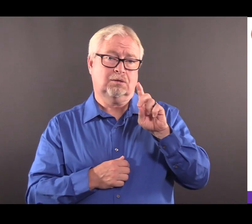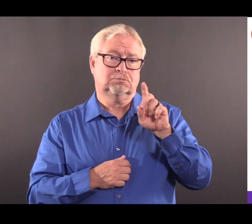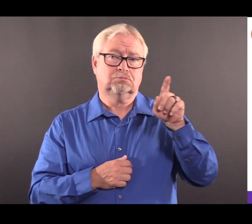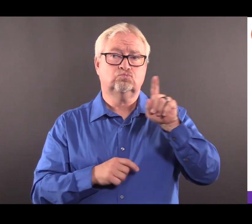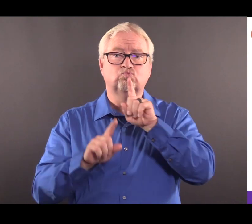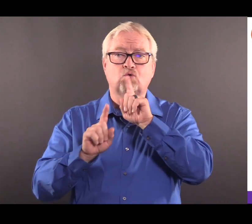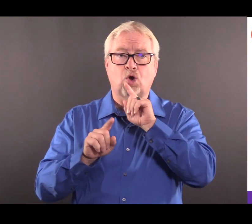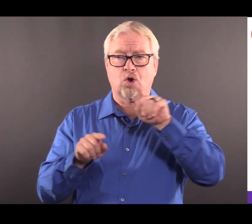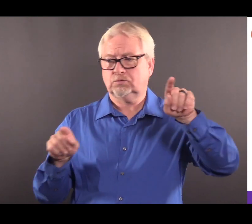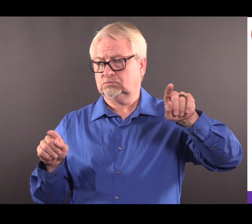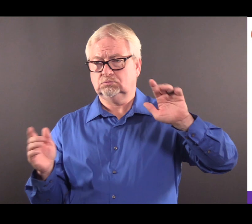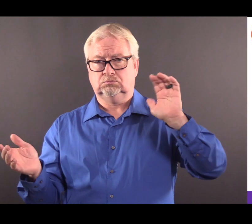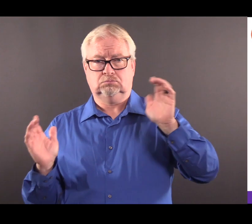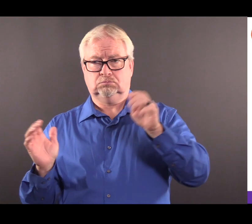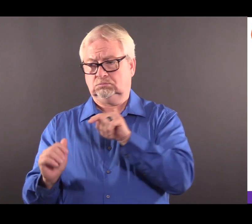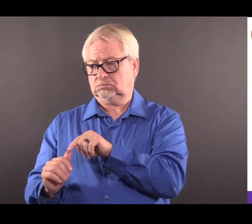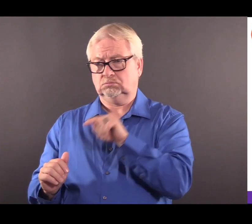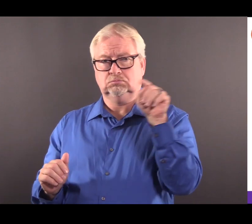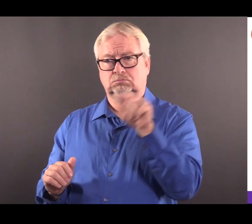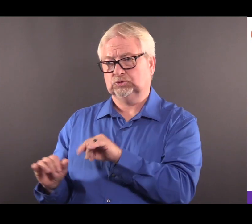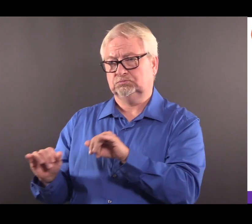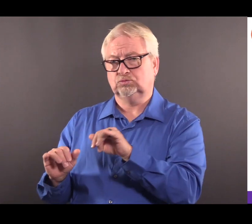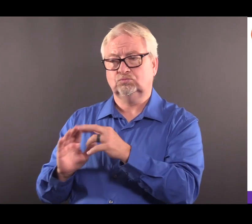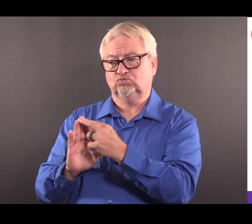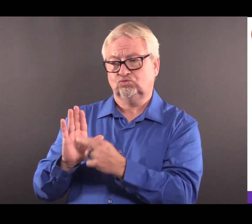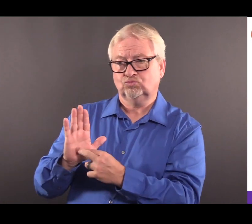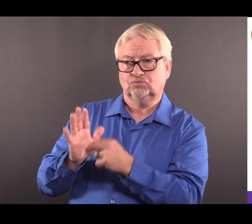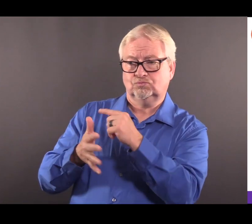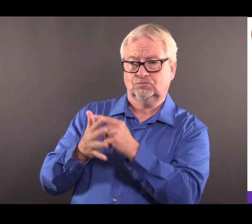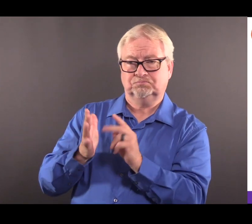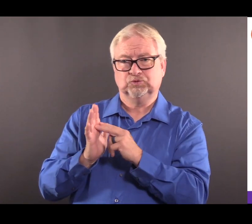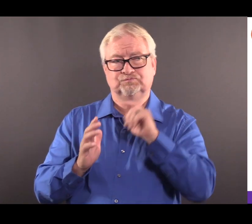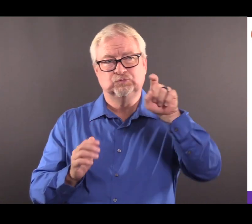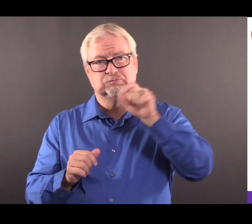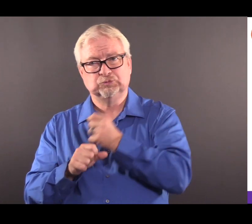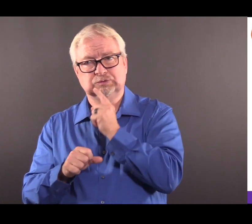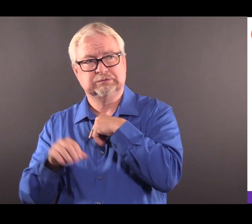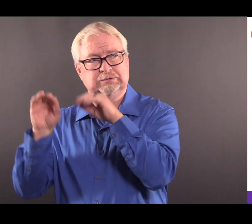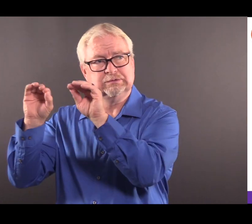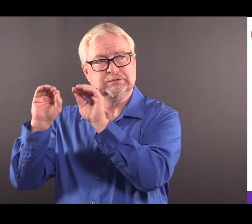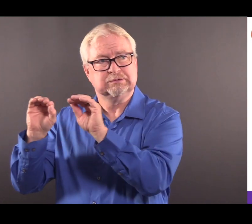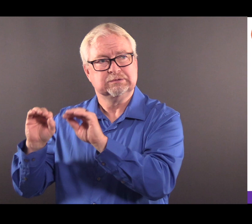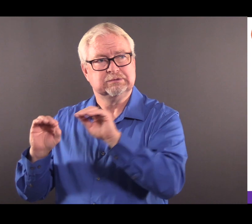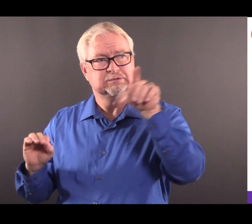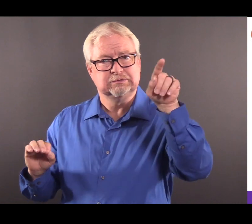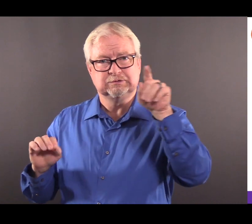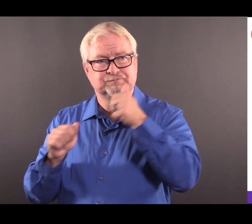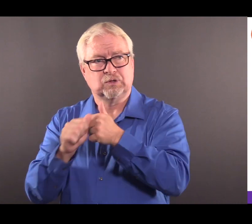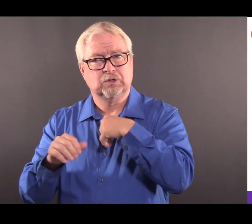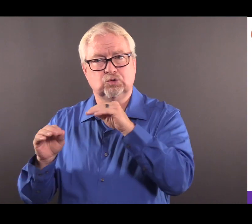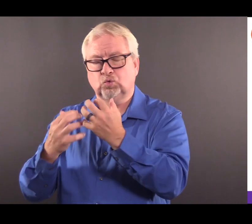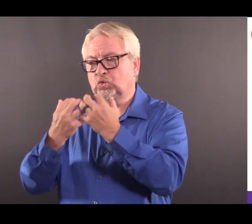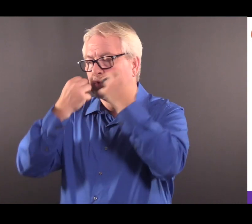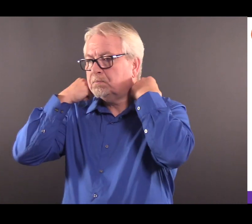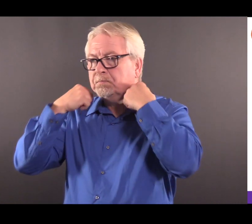HUD reporting and comparable database standards can mean that these steps can be more